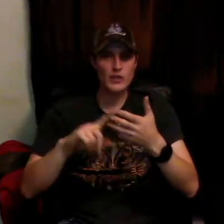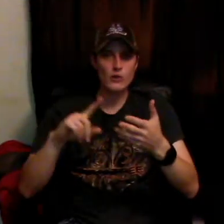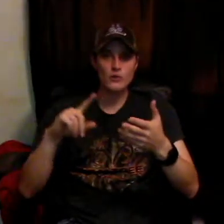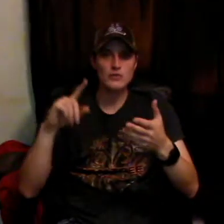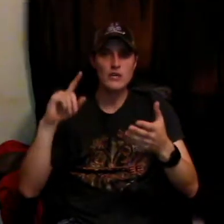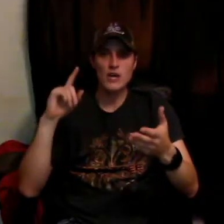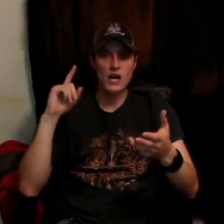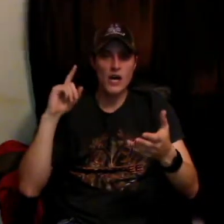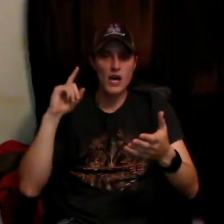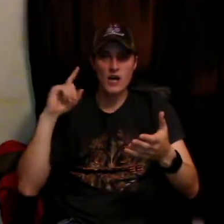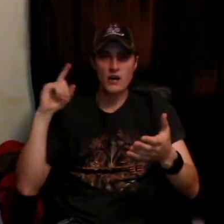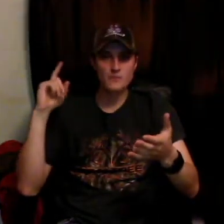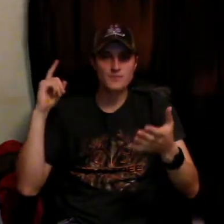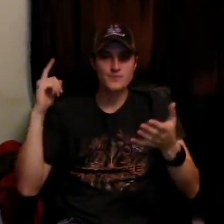videos,